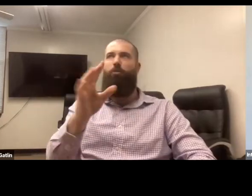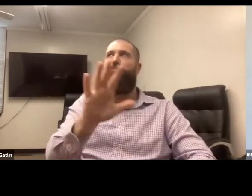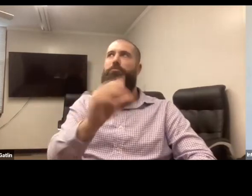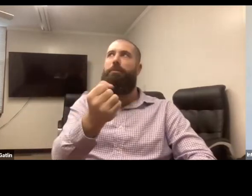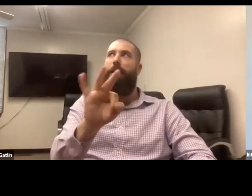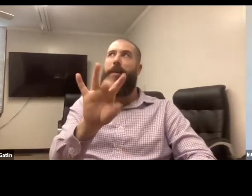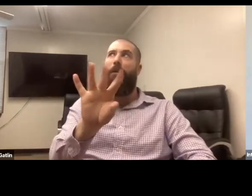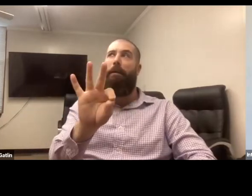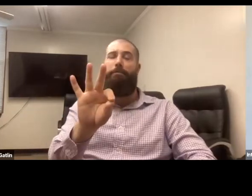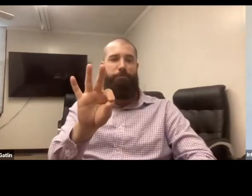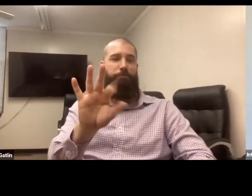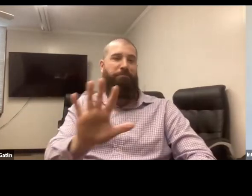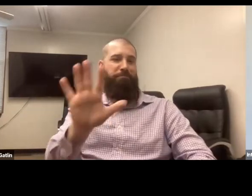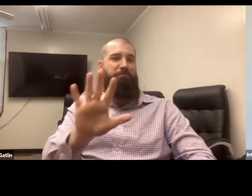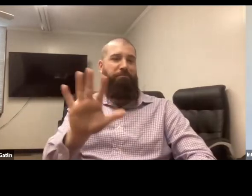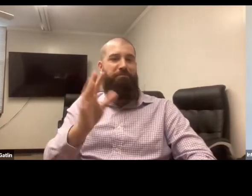Now, obviously,